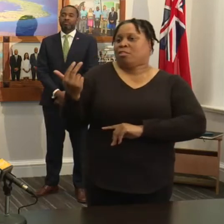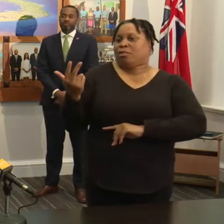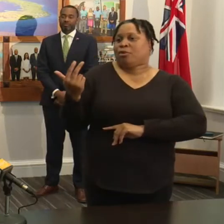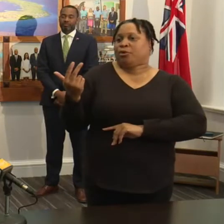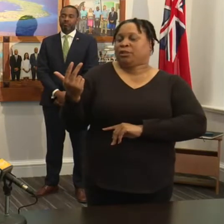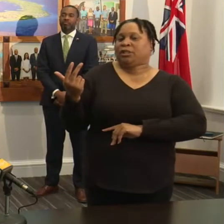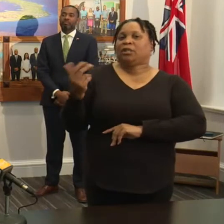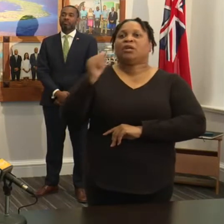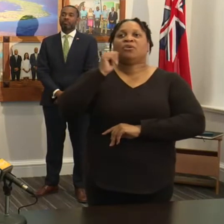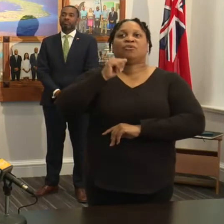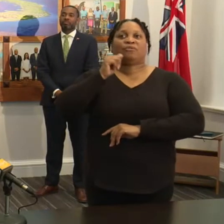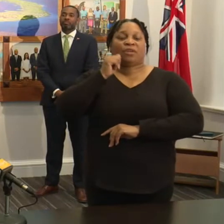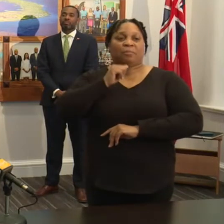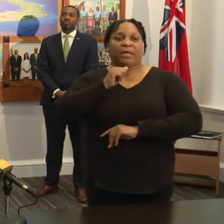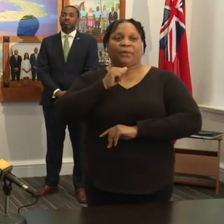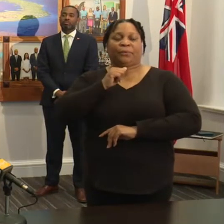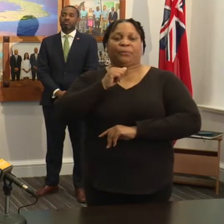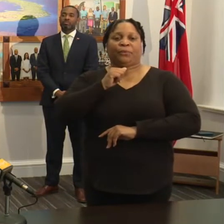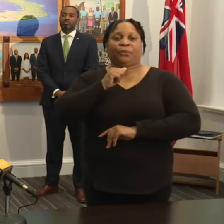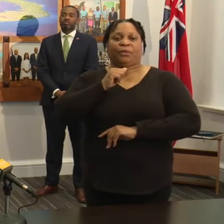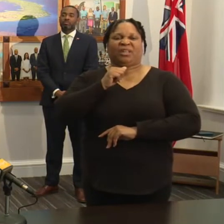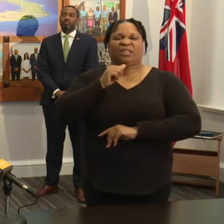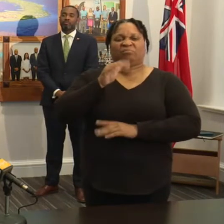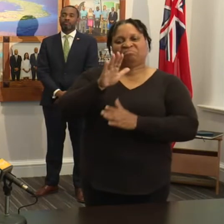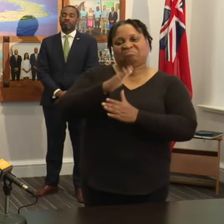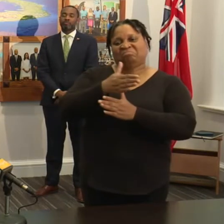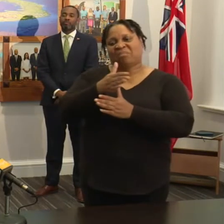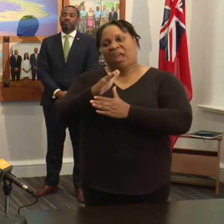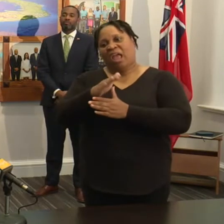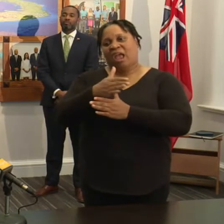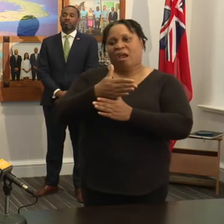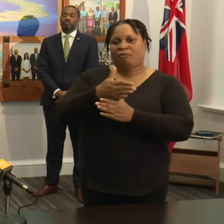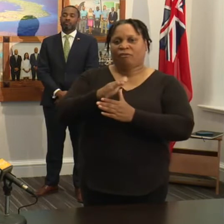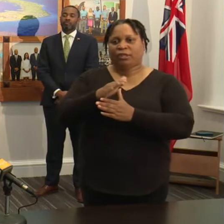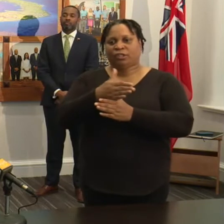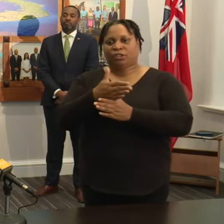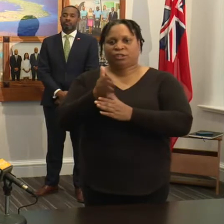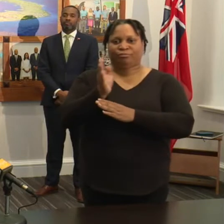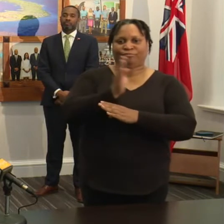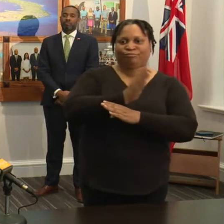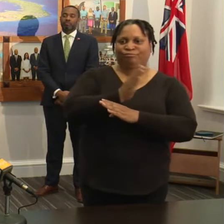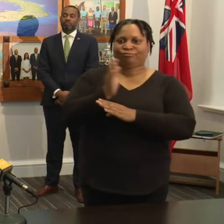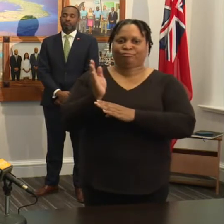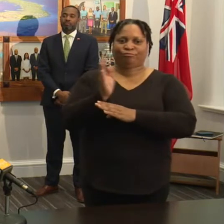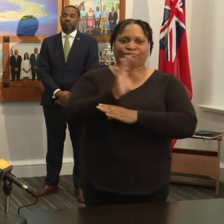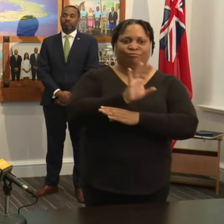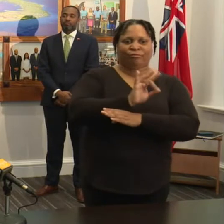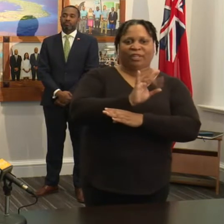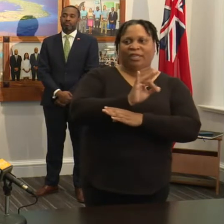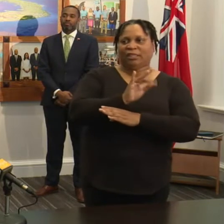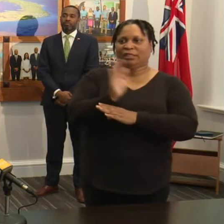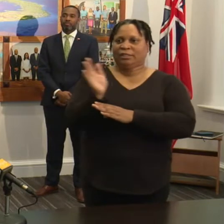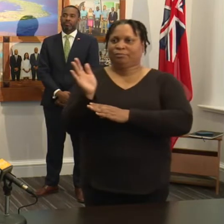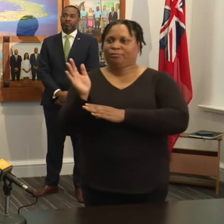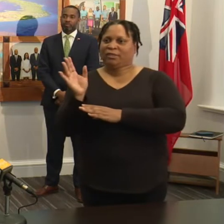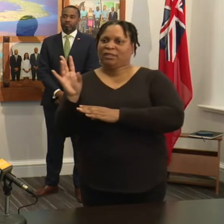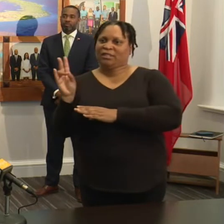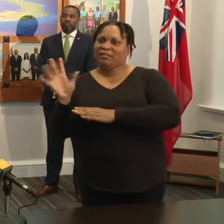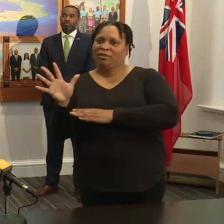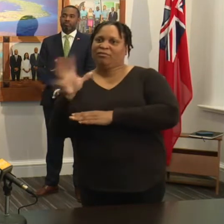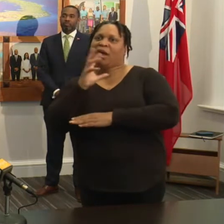13 are female, and the range of age is between the years of 18 and 75 years